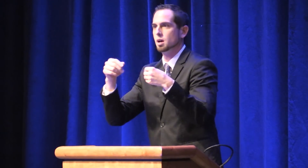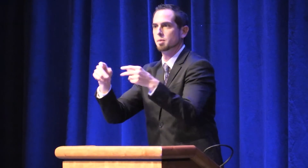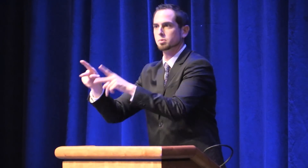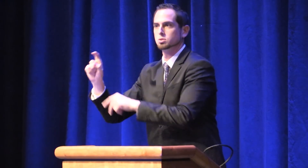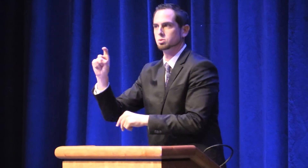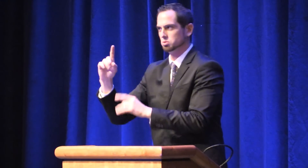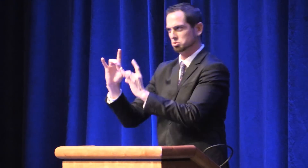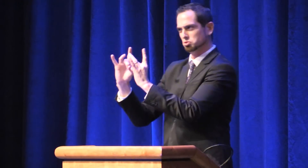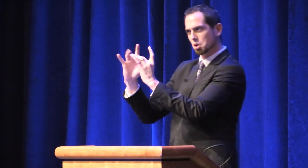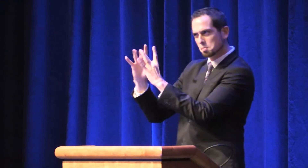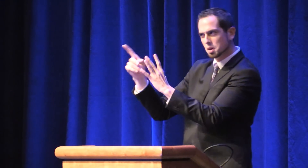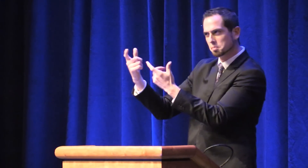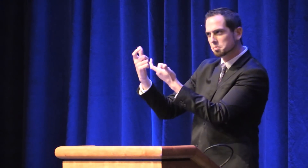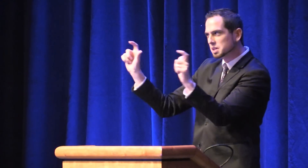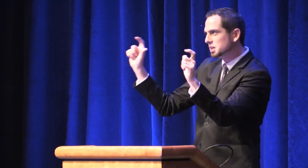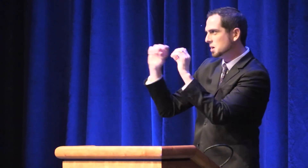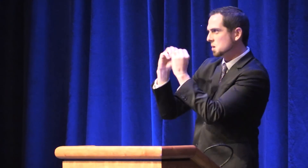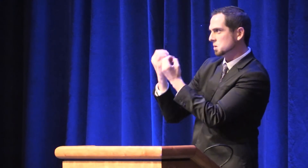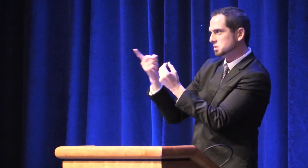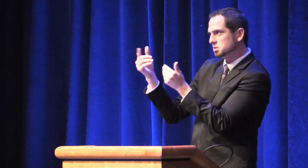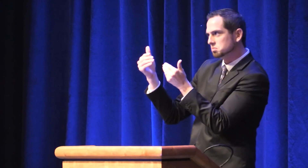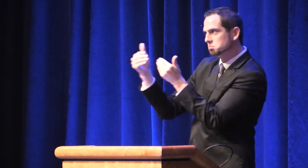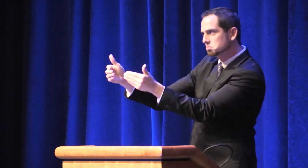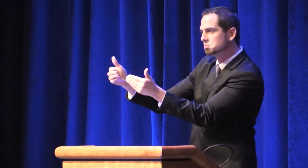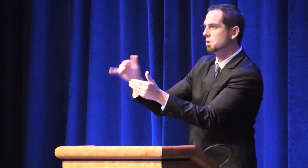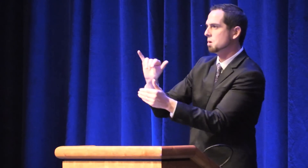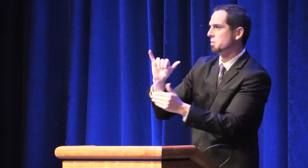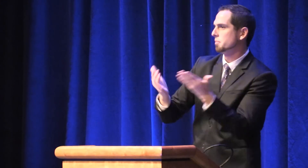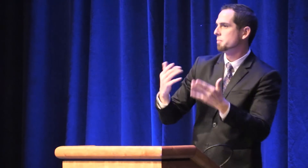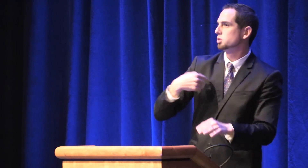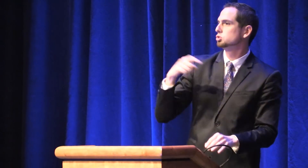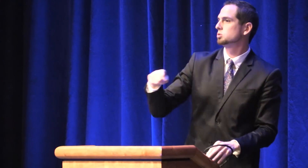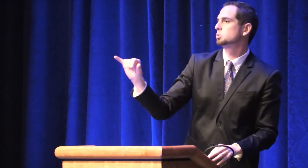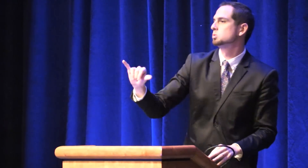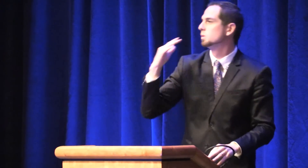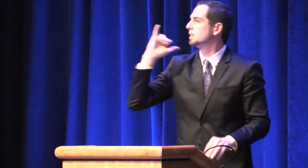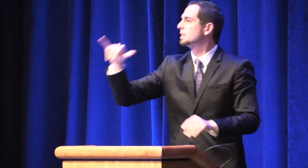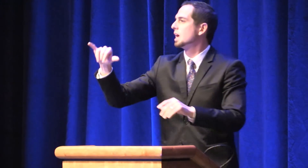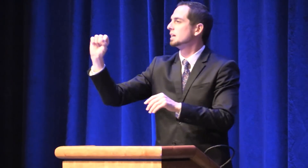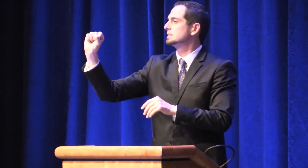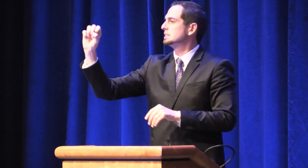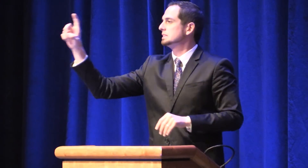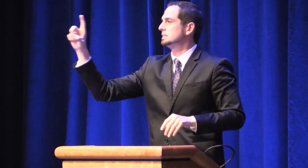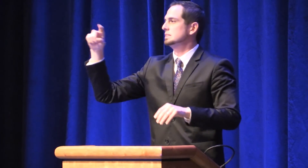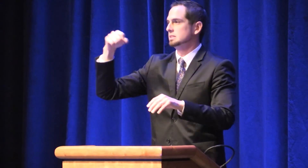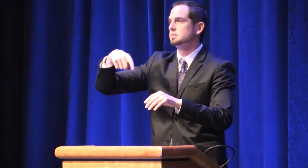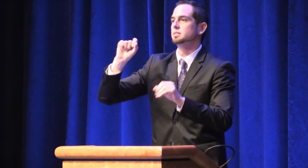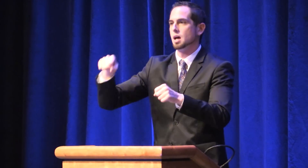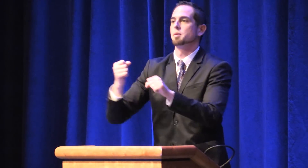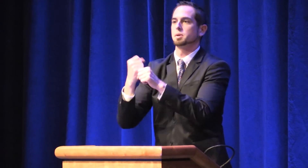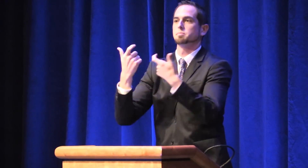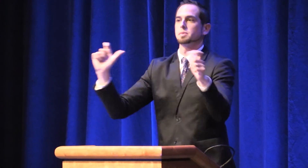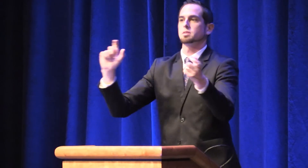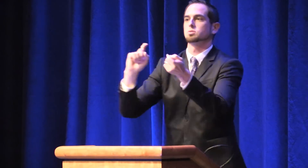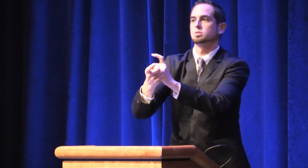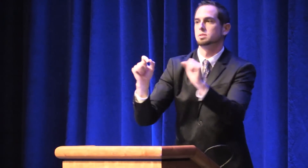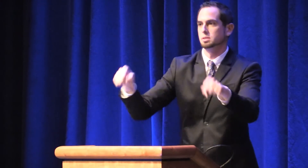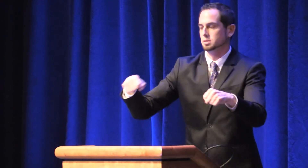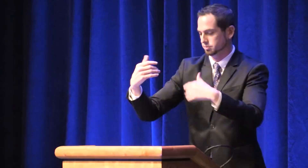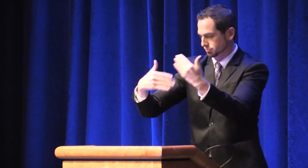I'm hiring deaf people. I'm giving opportunities to deaf individuals. If Starbucks is doing it, should I do it